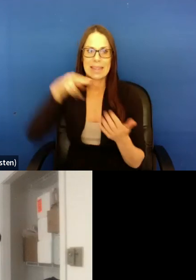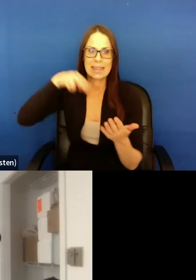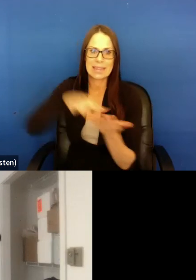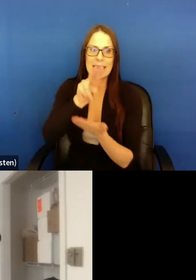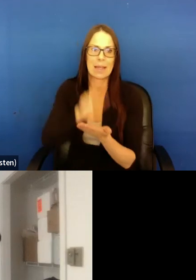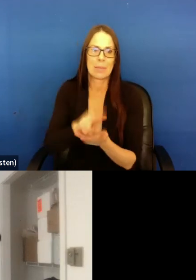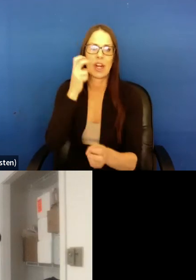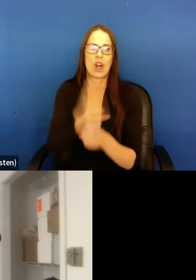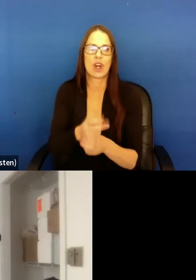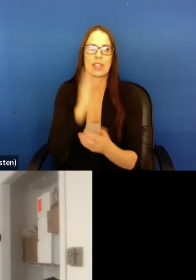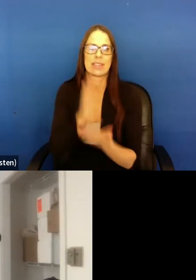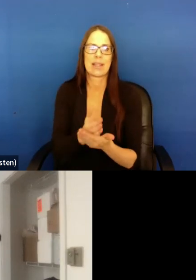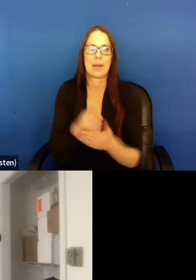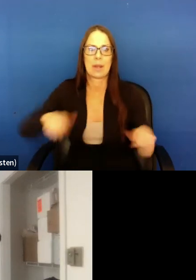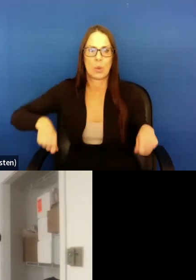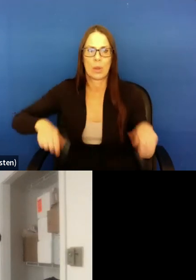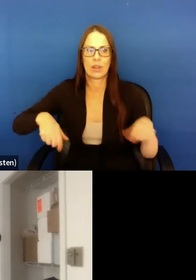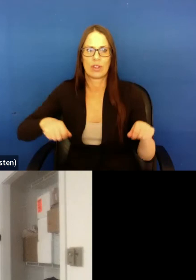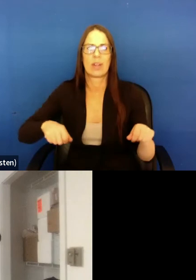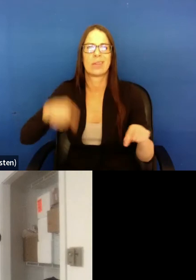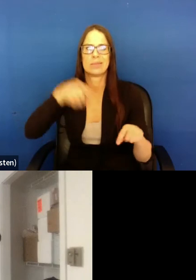does get wet often. Mm-hmm.